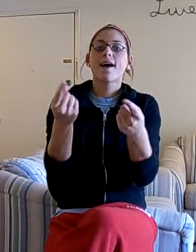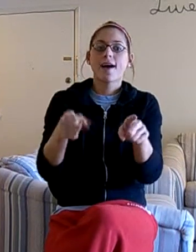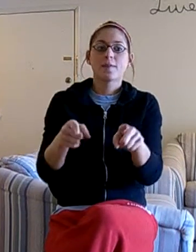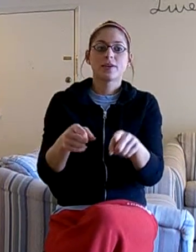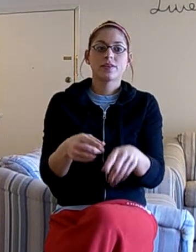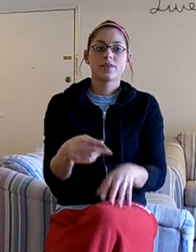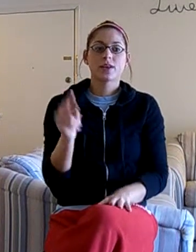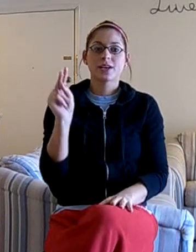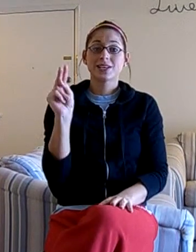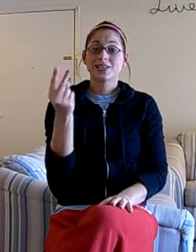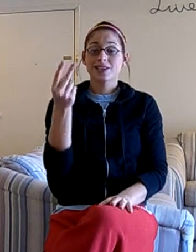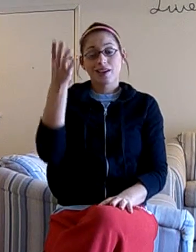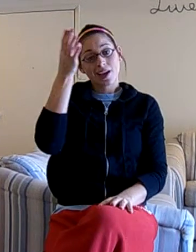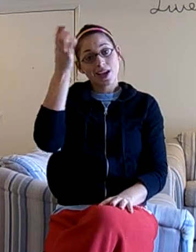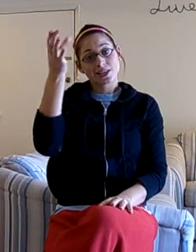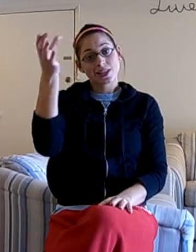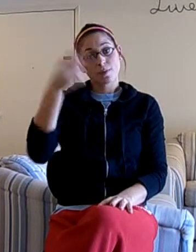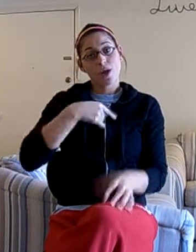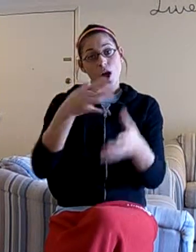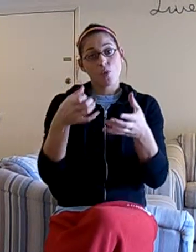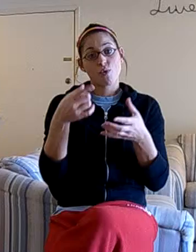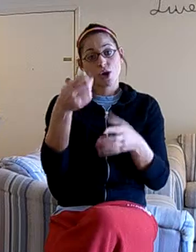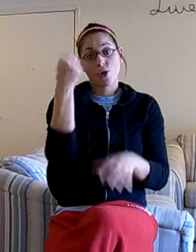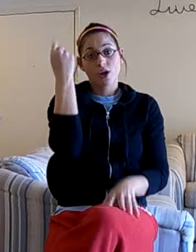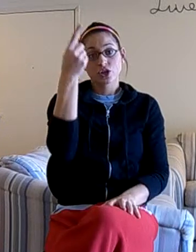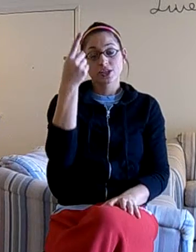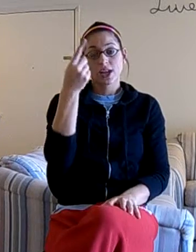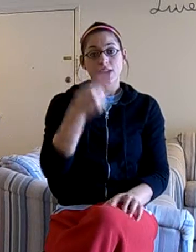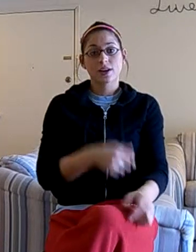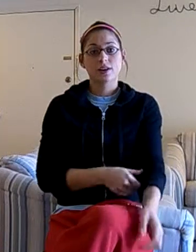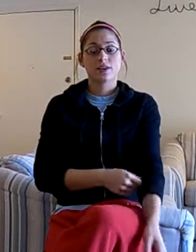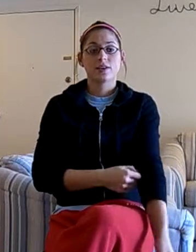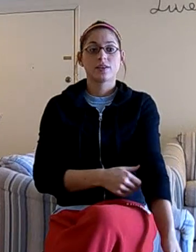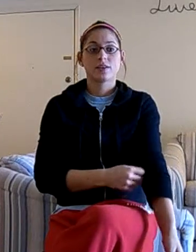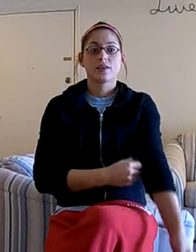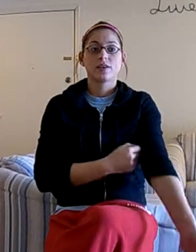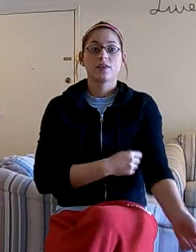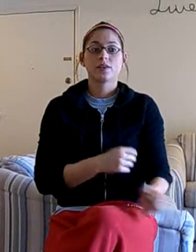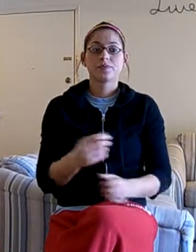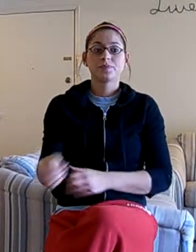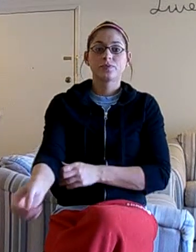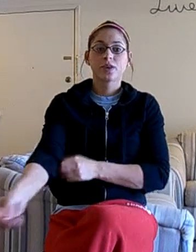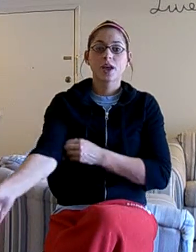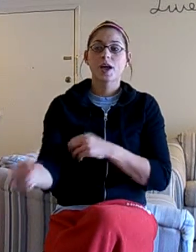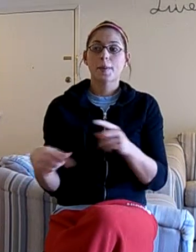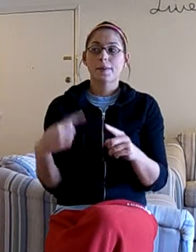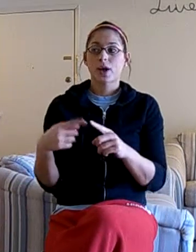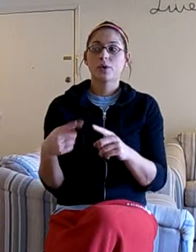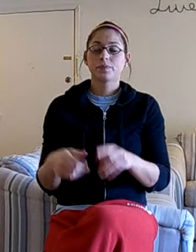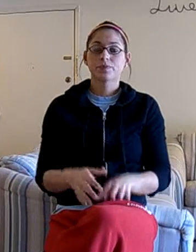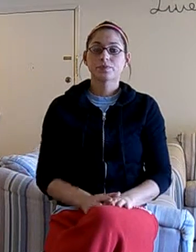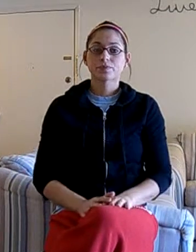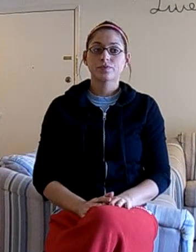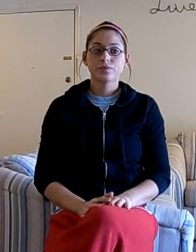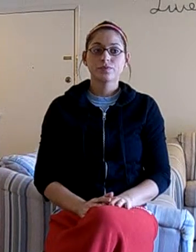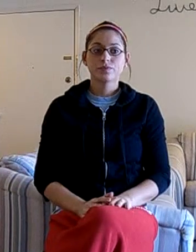second concept that I want you guys to understand a little bit about is the different